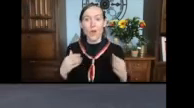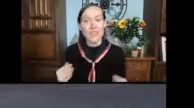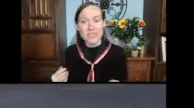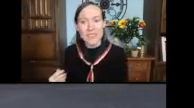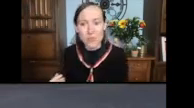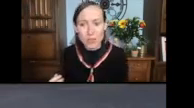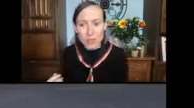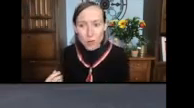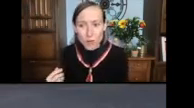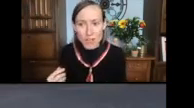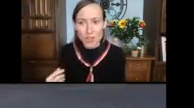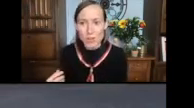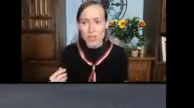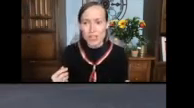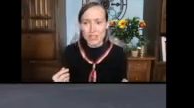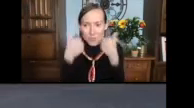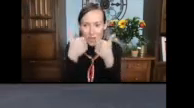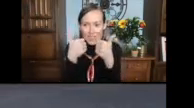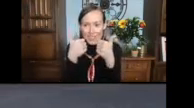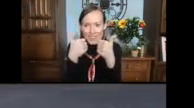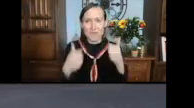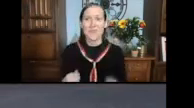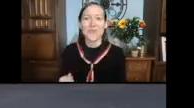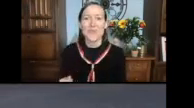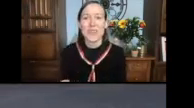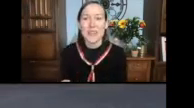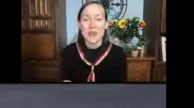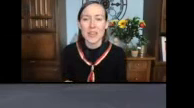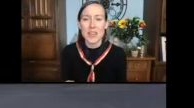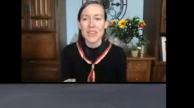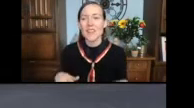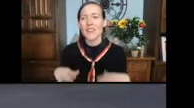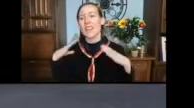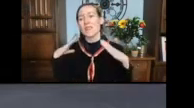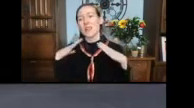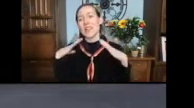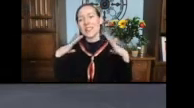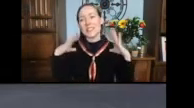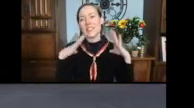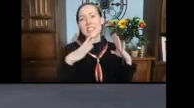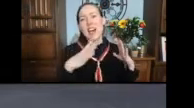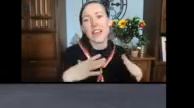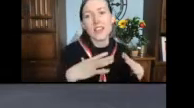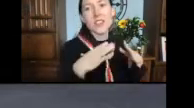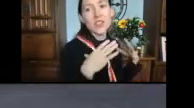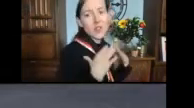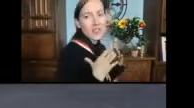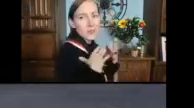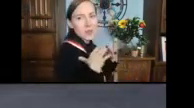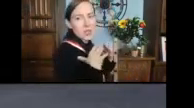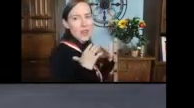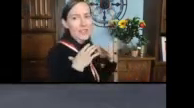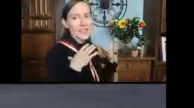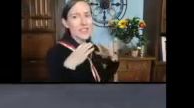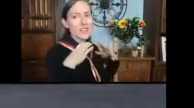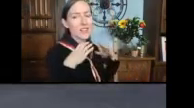Oh, I see some really cool facial expressions. Well done. Okay, ready? This is tired. So you're going to put